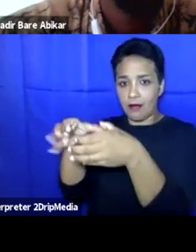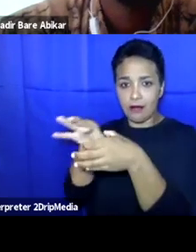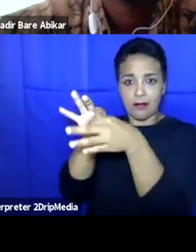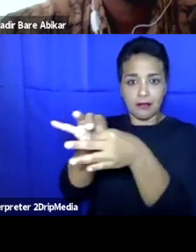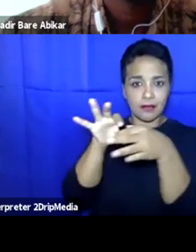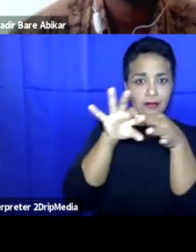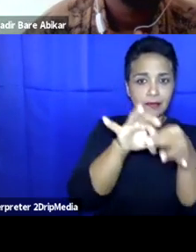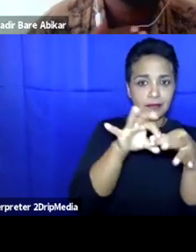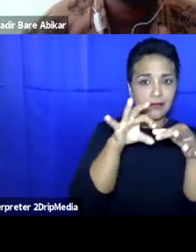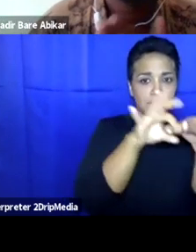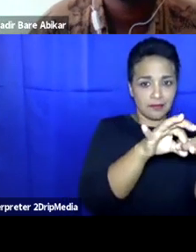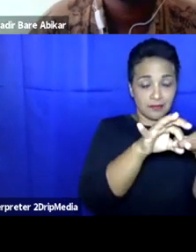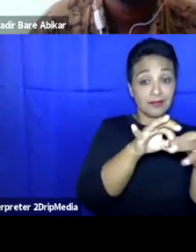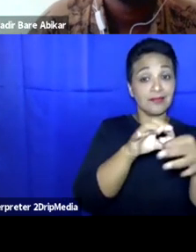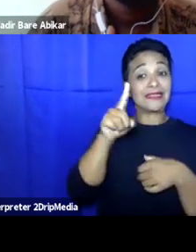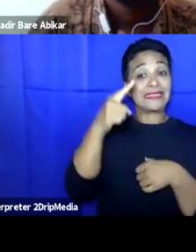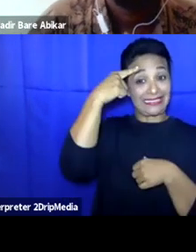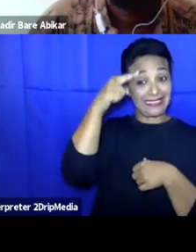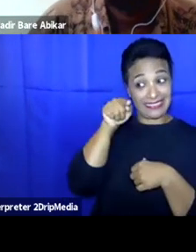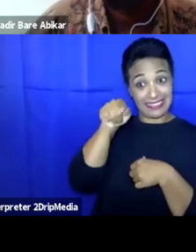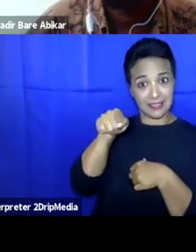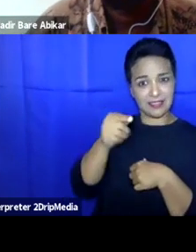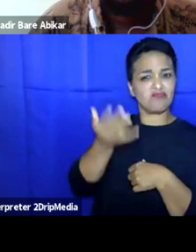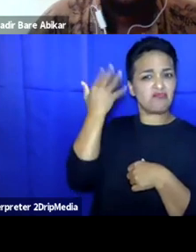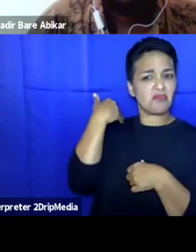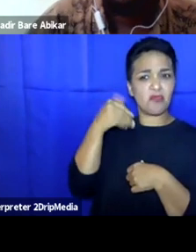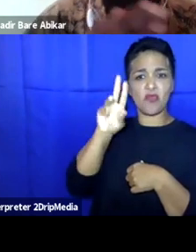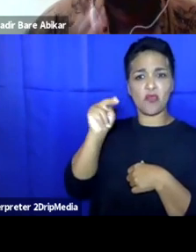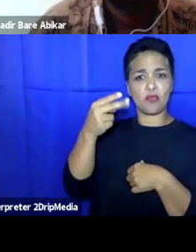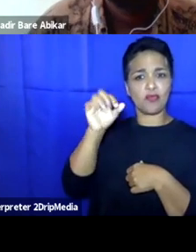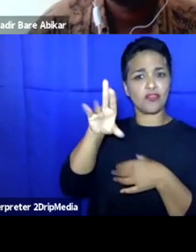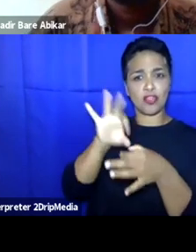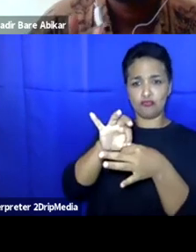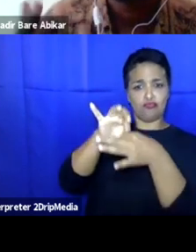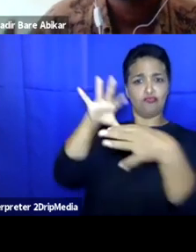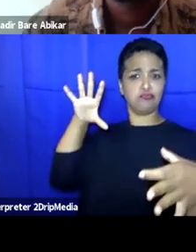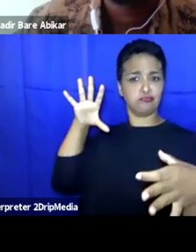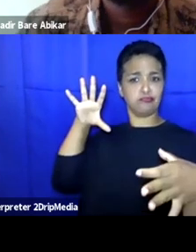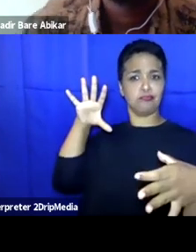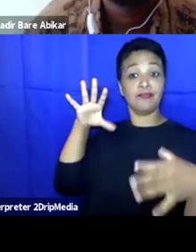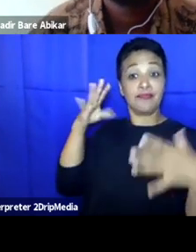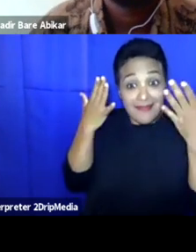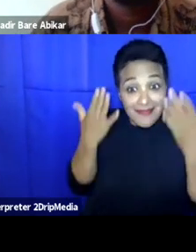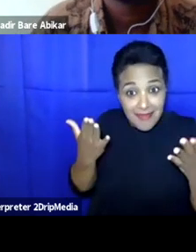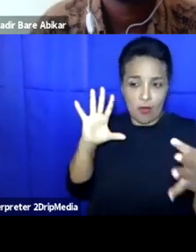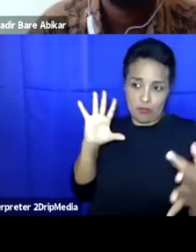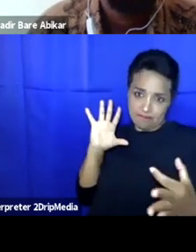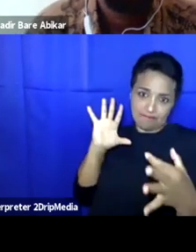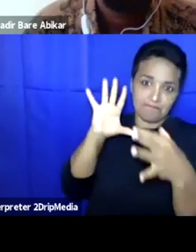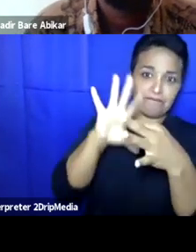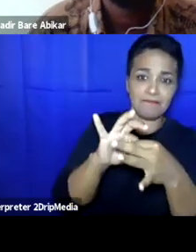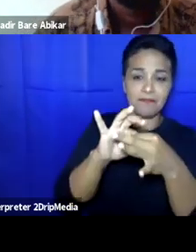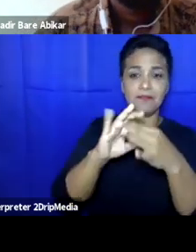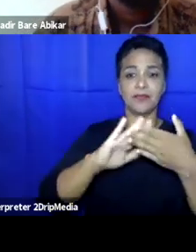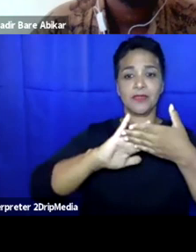think that was, the problem of refugees, growing, and now it is the level where they are able to speak,